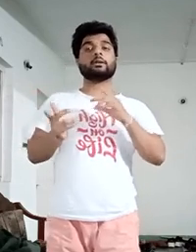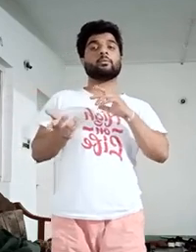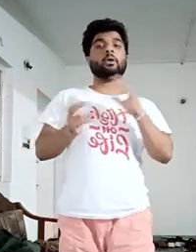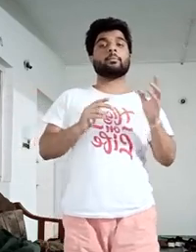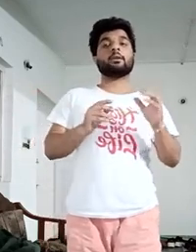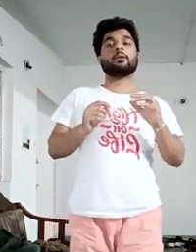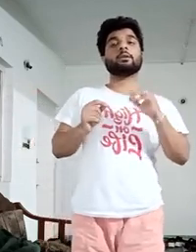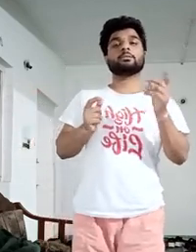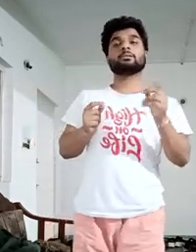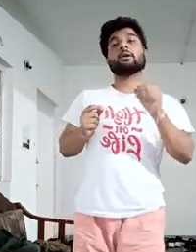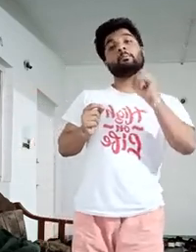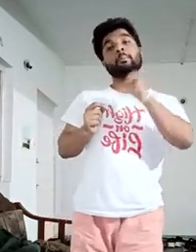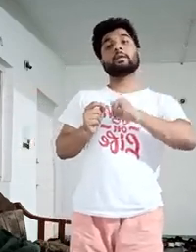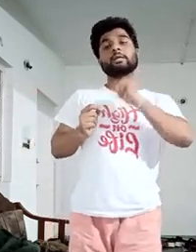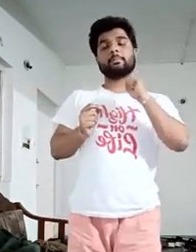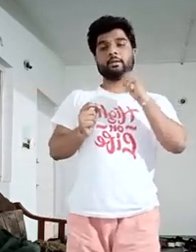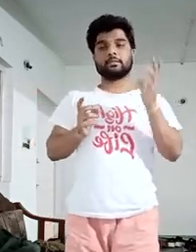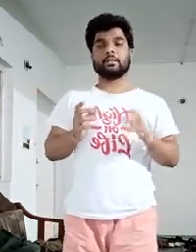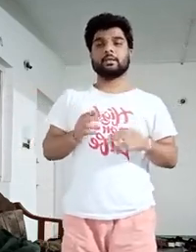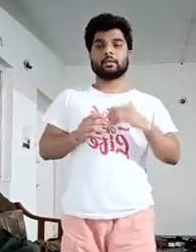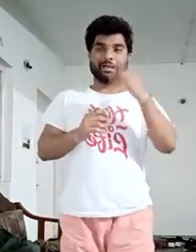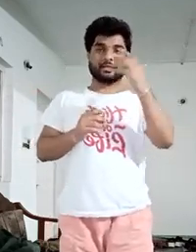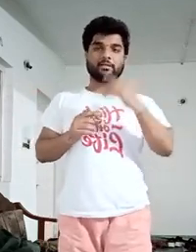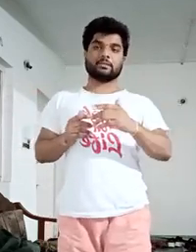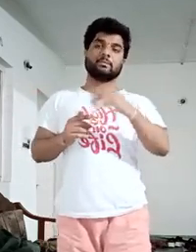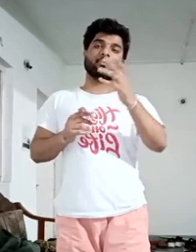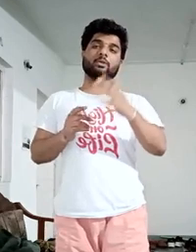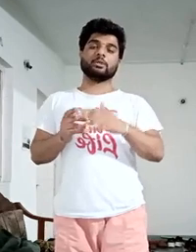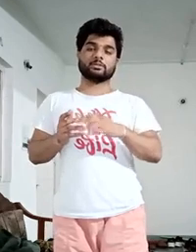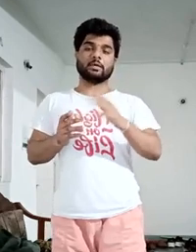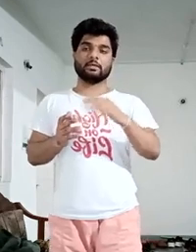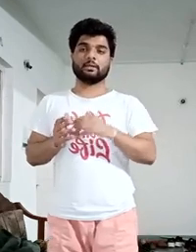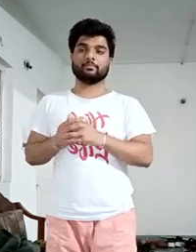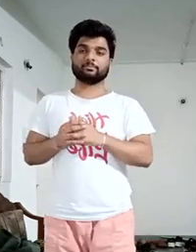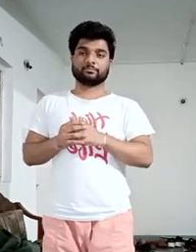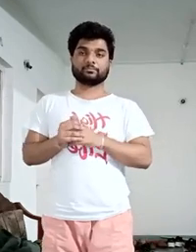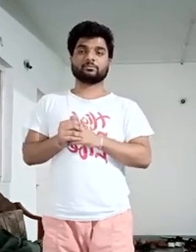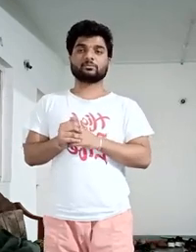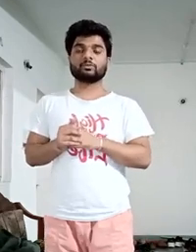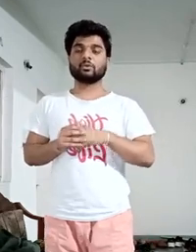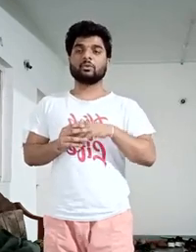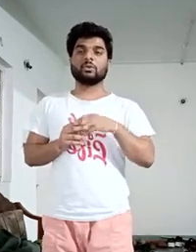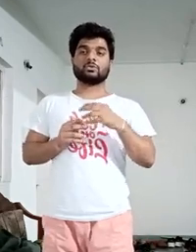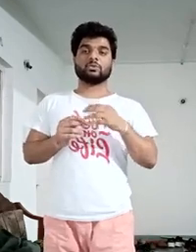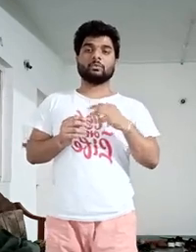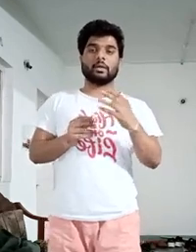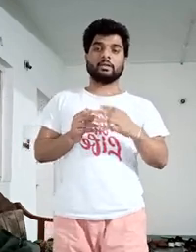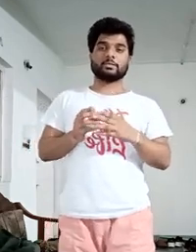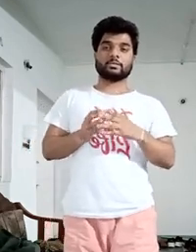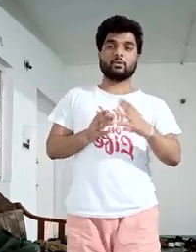the wrapper is B is capital is there. Like that, same others are there. So we are discussing on